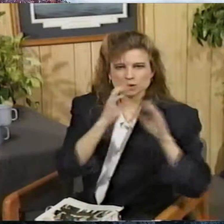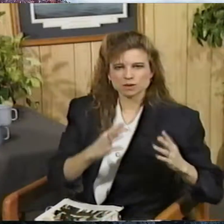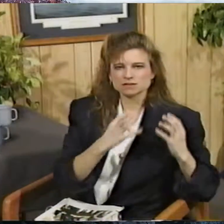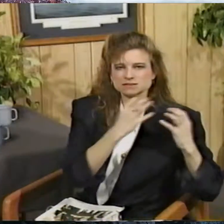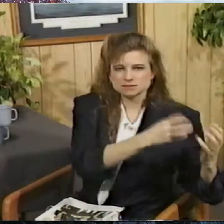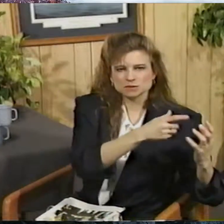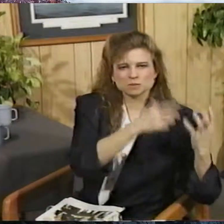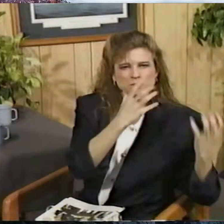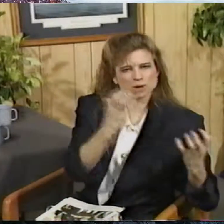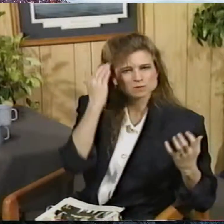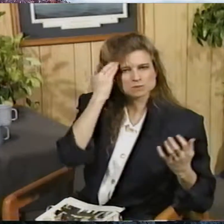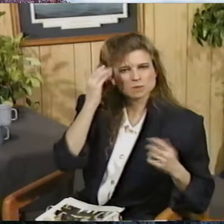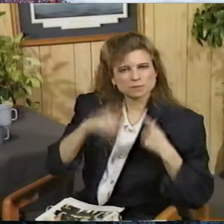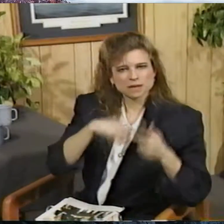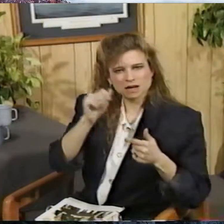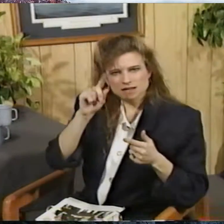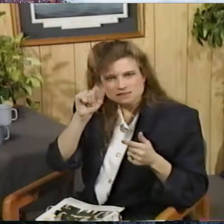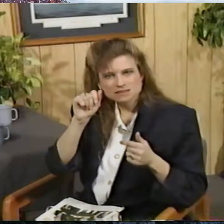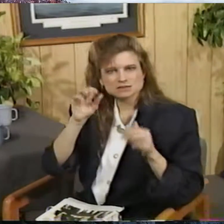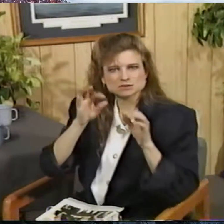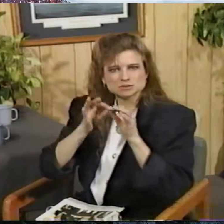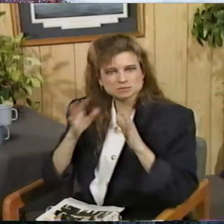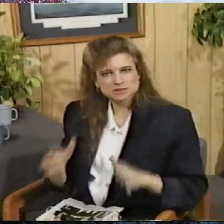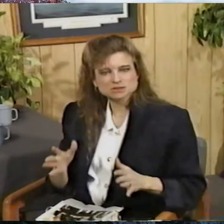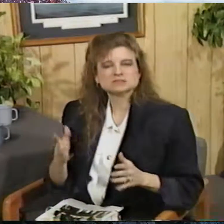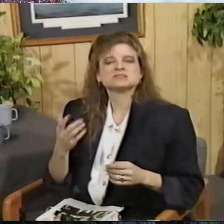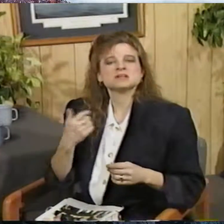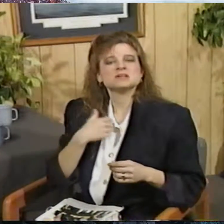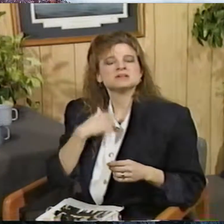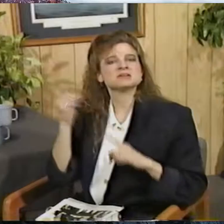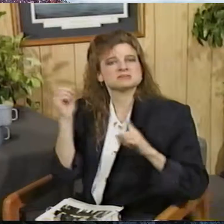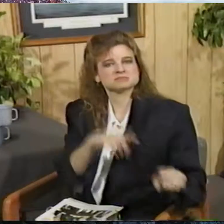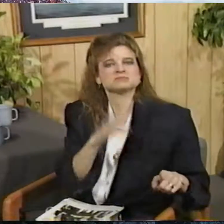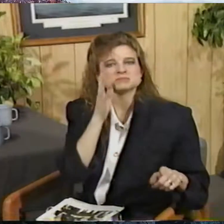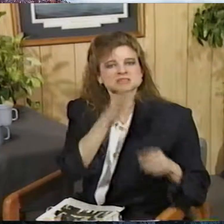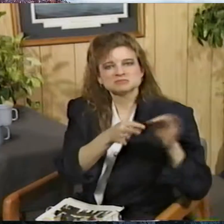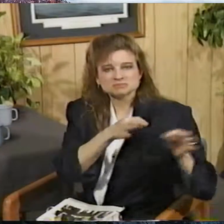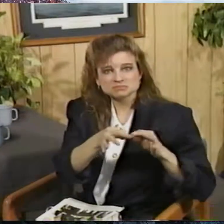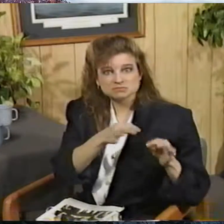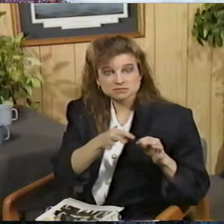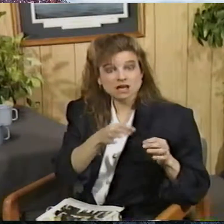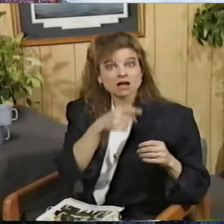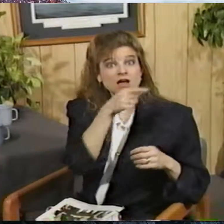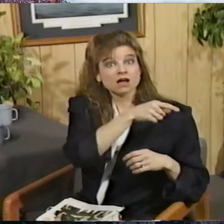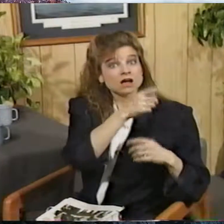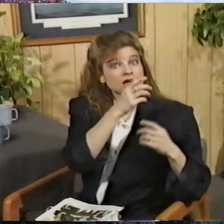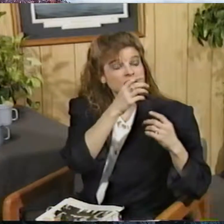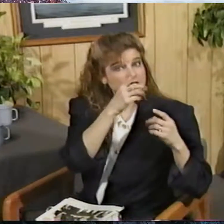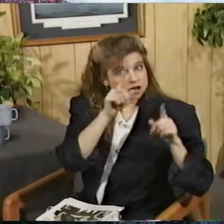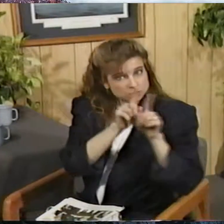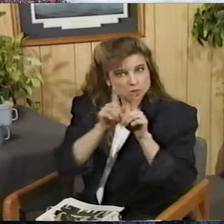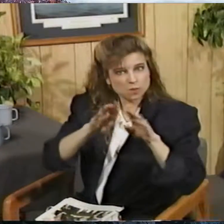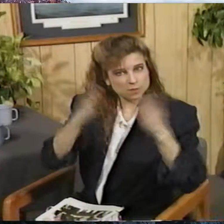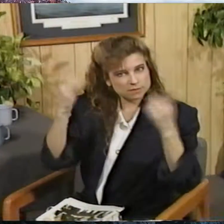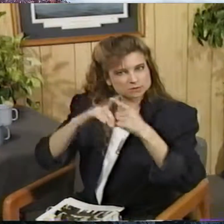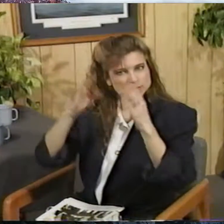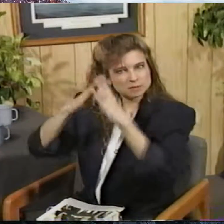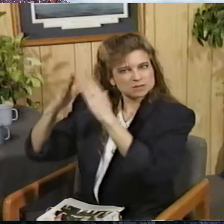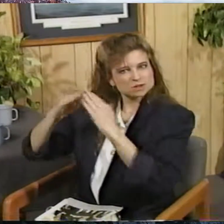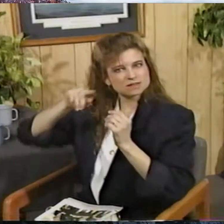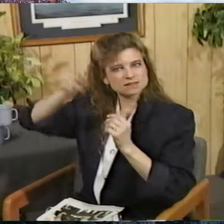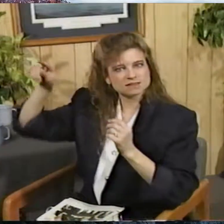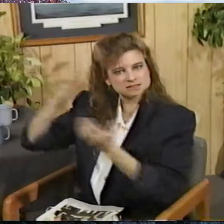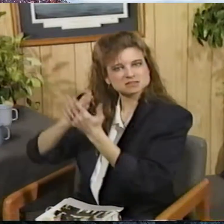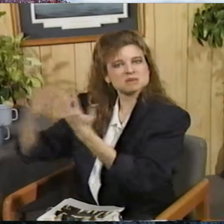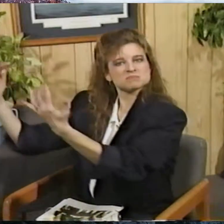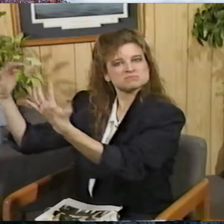interpreters. These companies have employees here that want to learn about ADA interpreters, so I'll be explaining that to them.